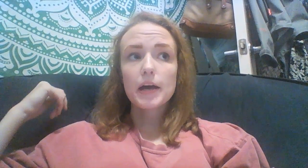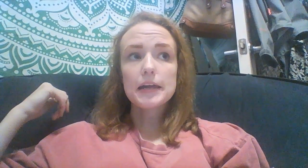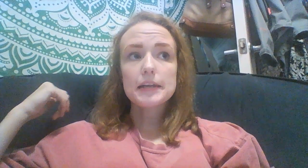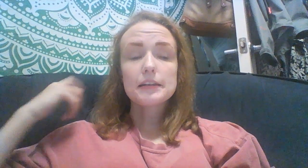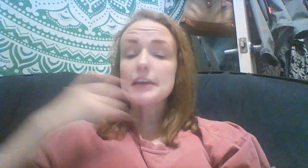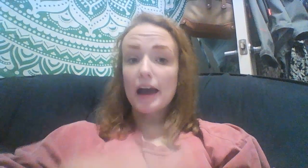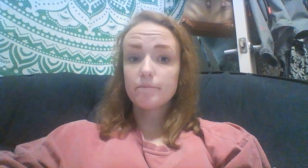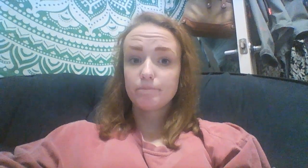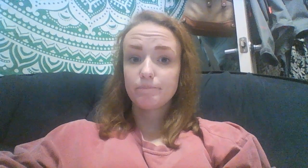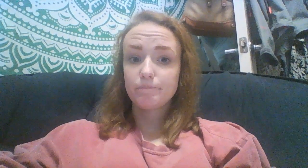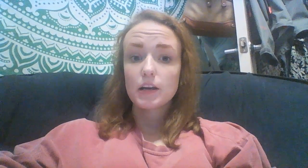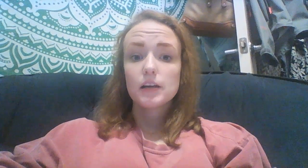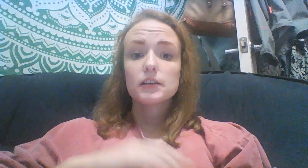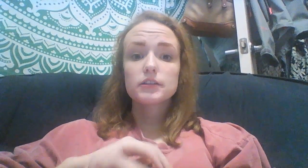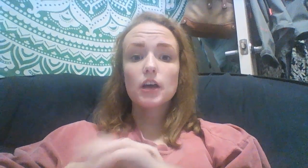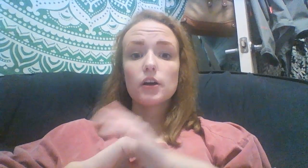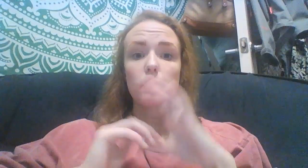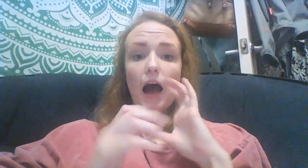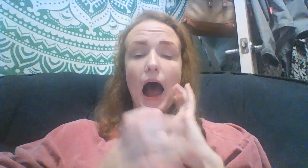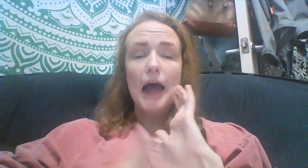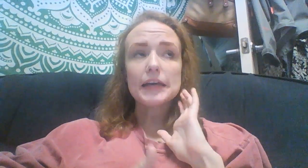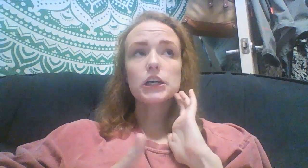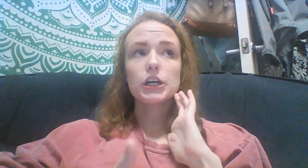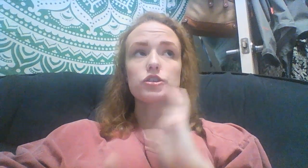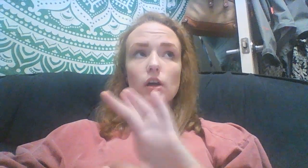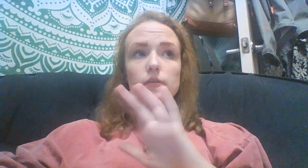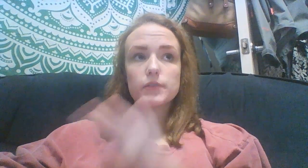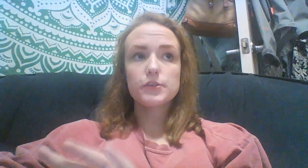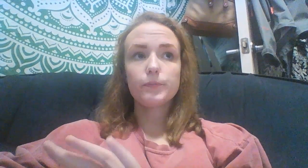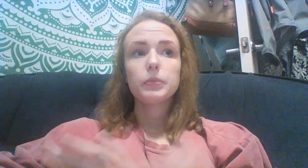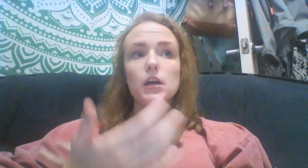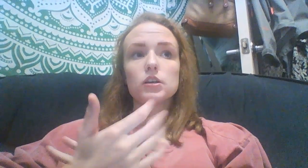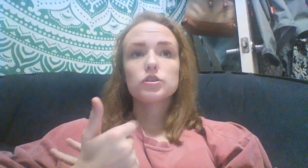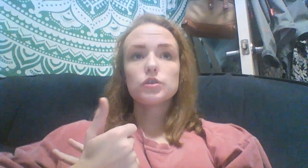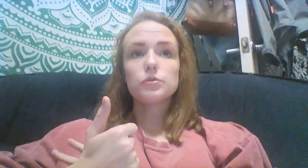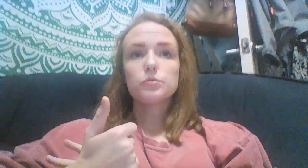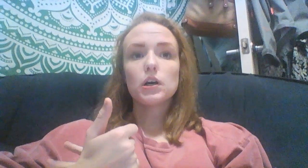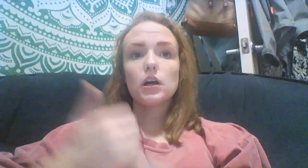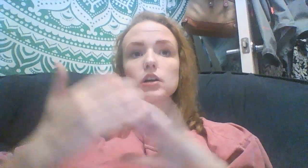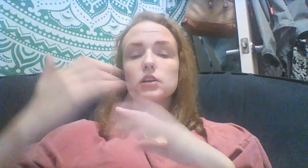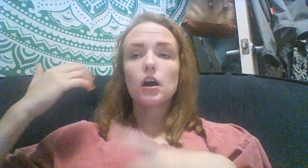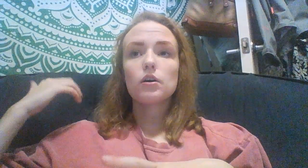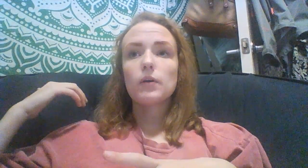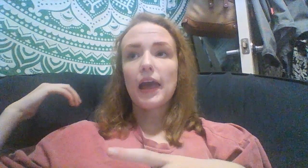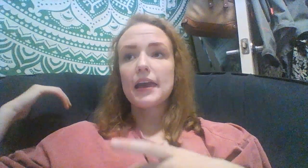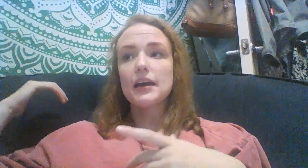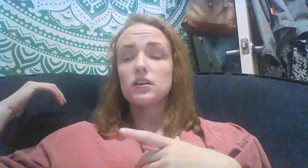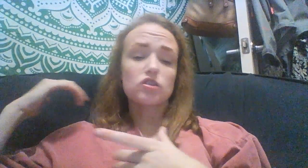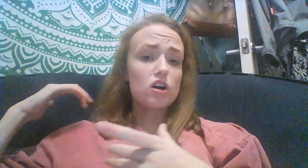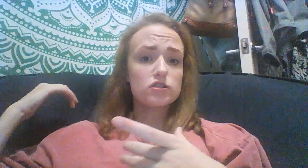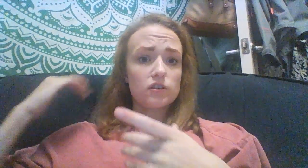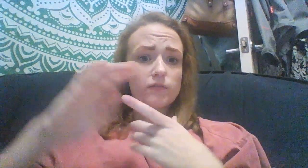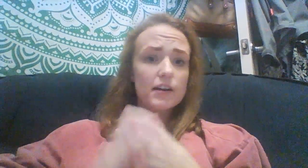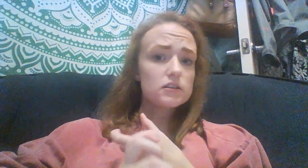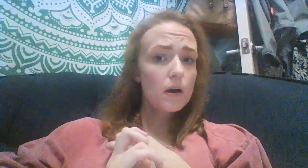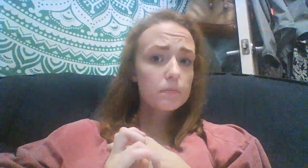But, yeah. So, I encourage all of you to go and talk to your friends about